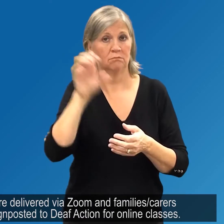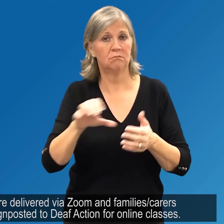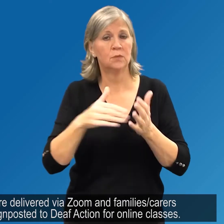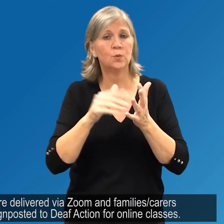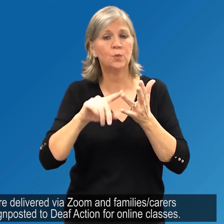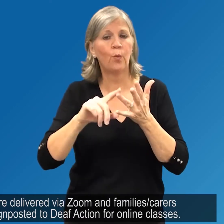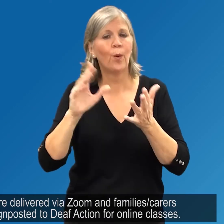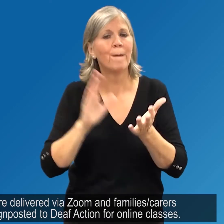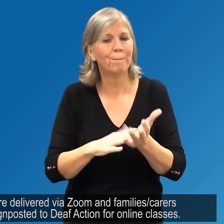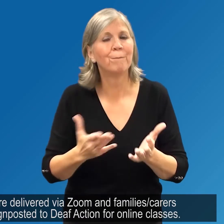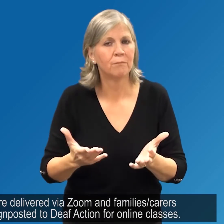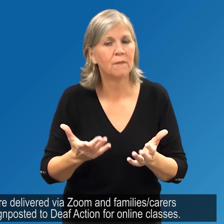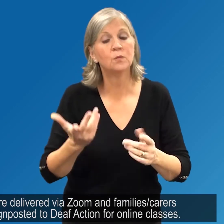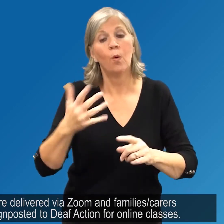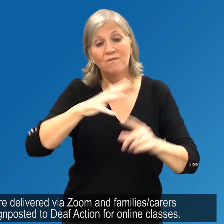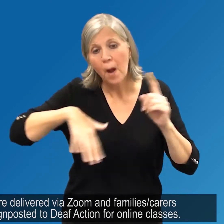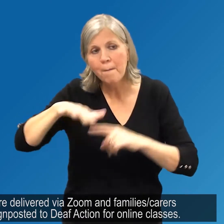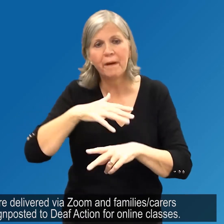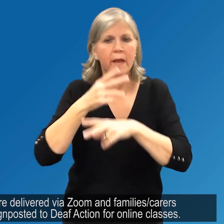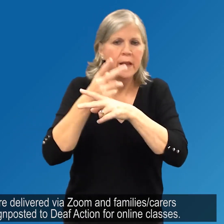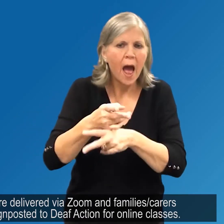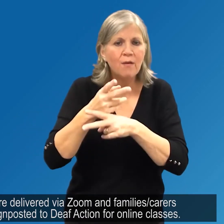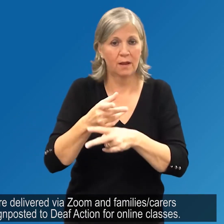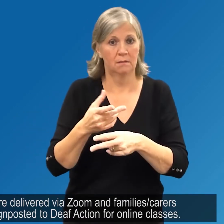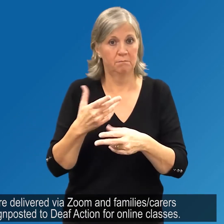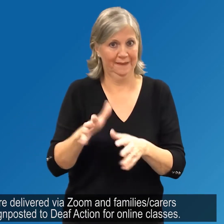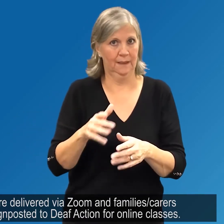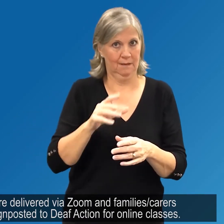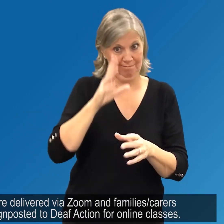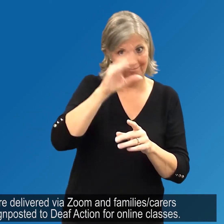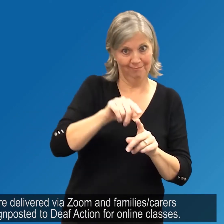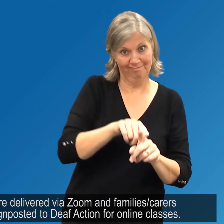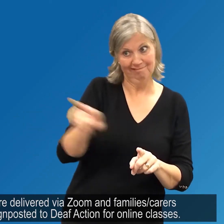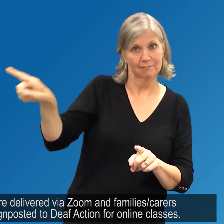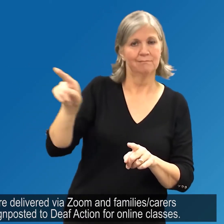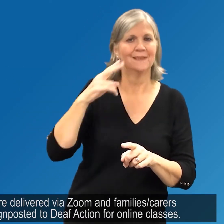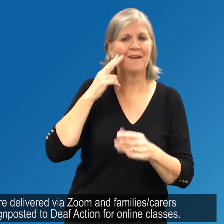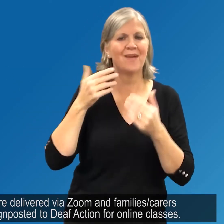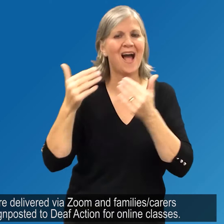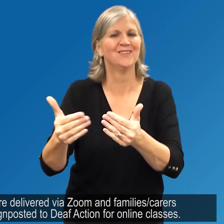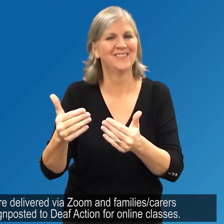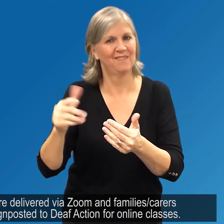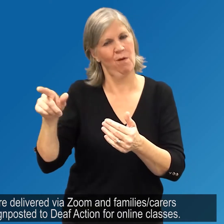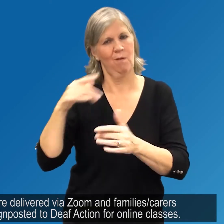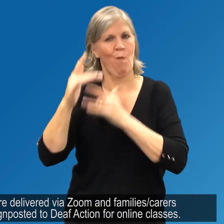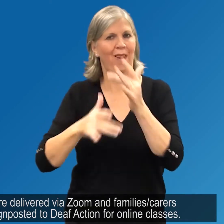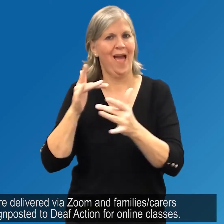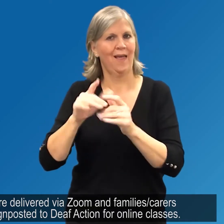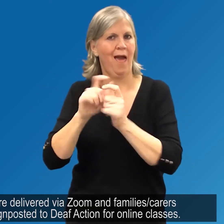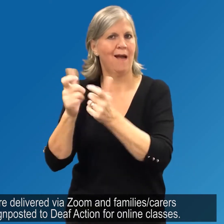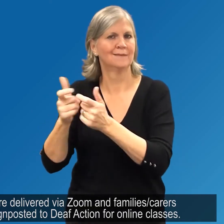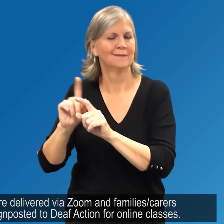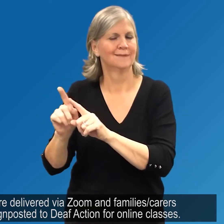Some classes were delivered via Zoom, and families/carers have also been signposted to Deaf Action for online